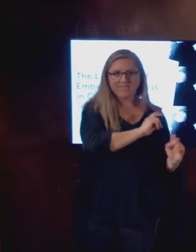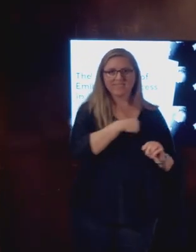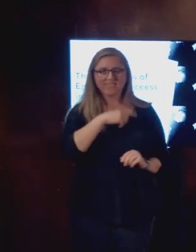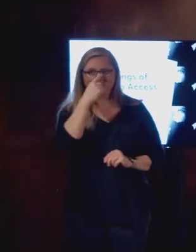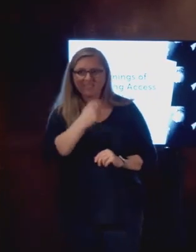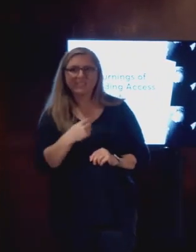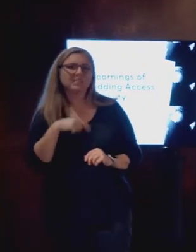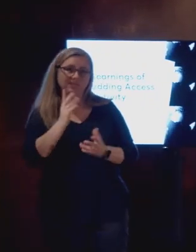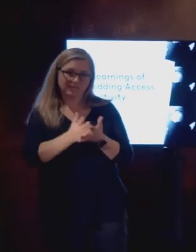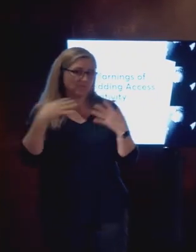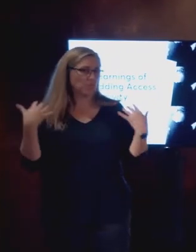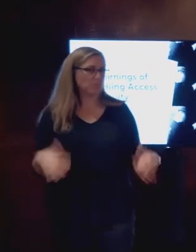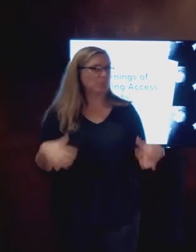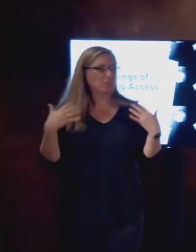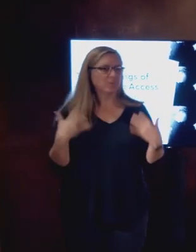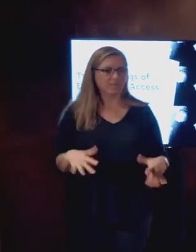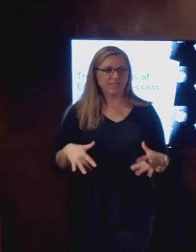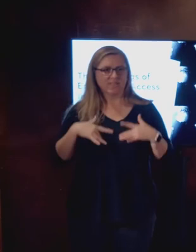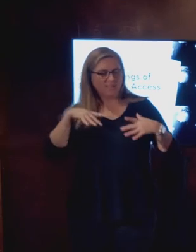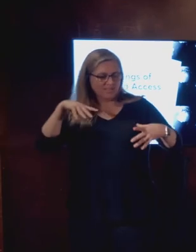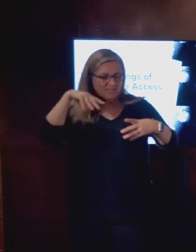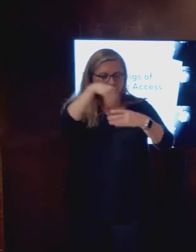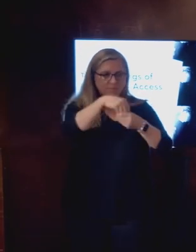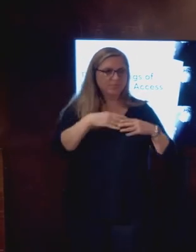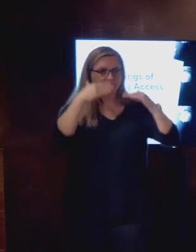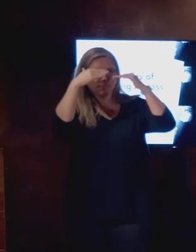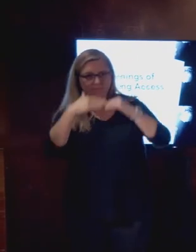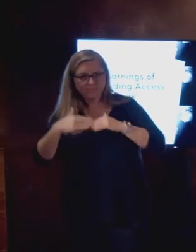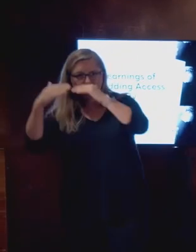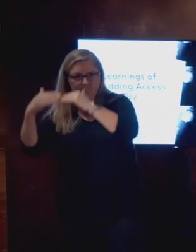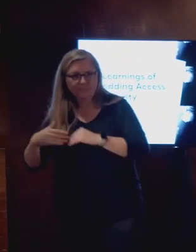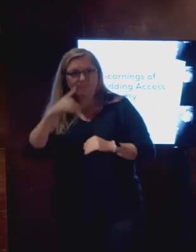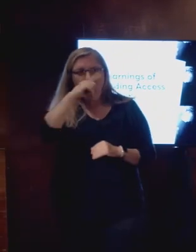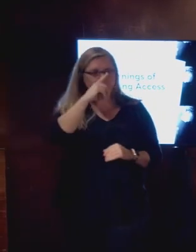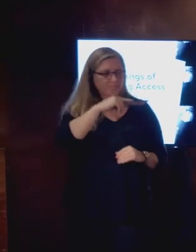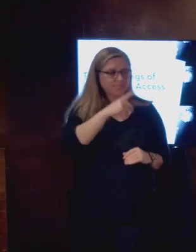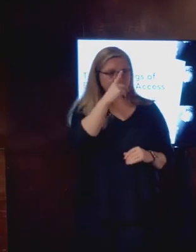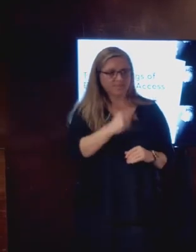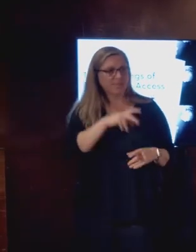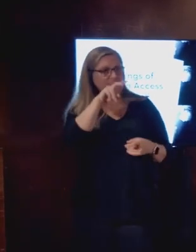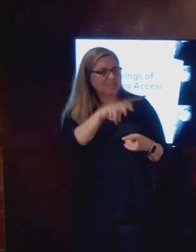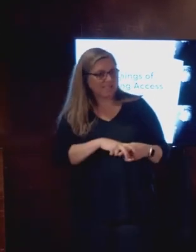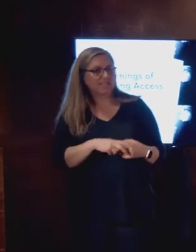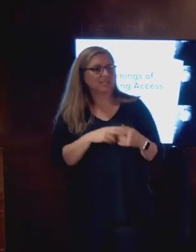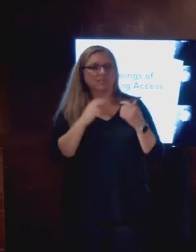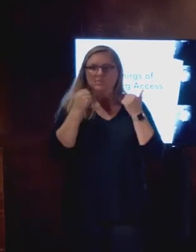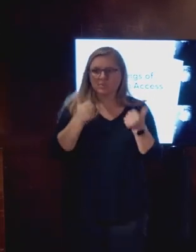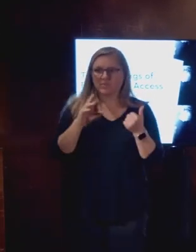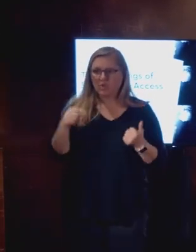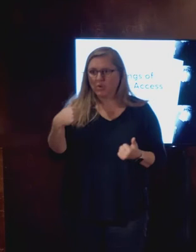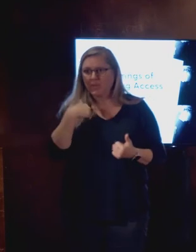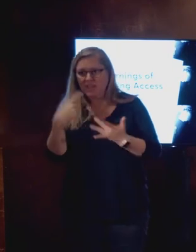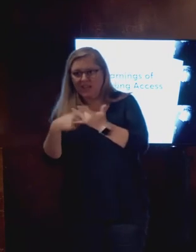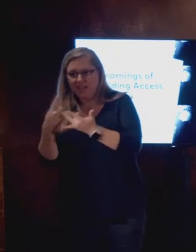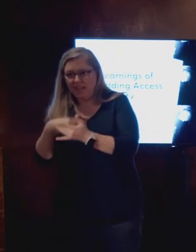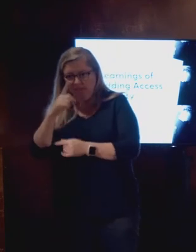so incredible. We just felt like a real part of it. And there were chairs on the stage for people to sit down, which was useful for me and other people.